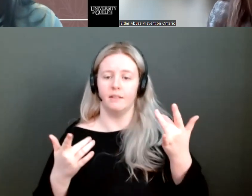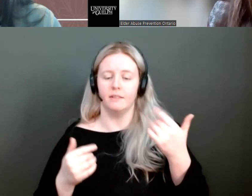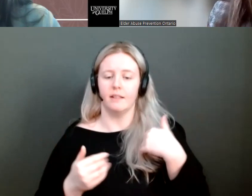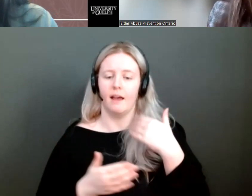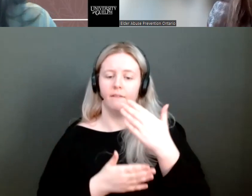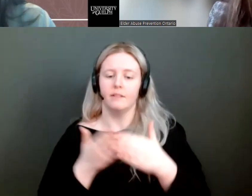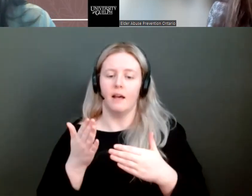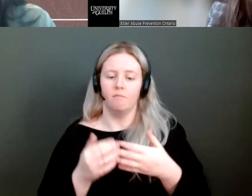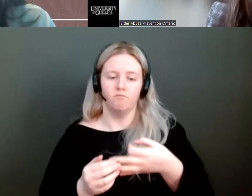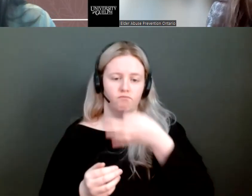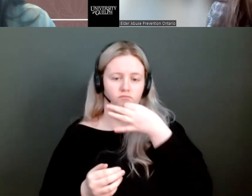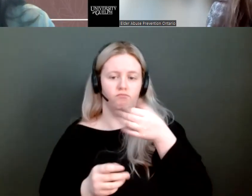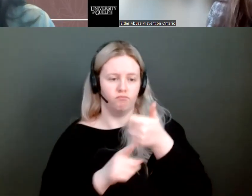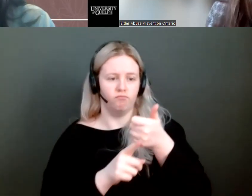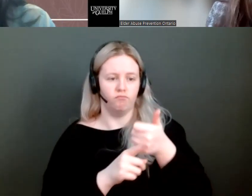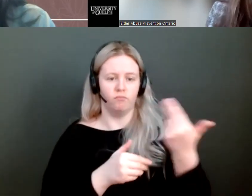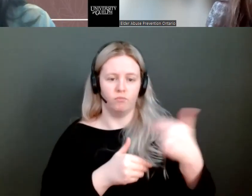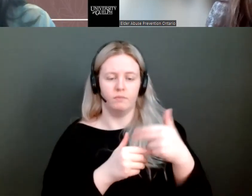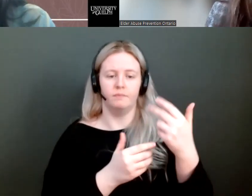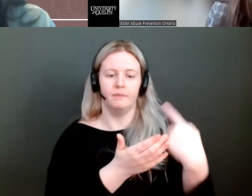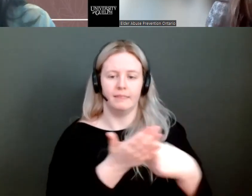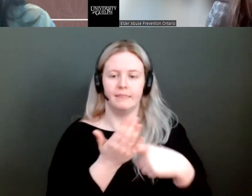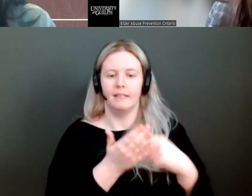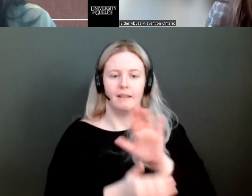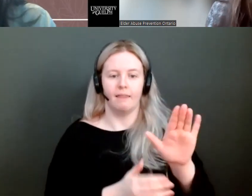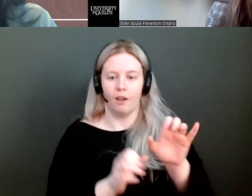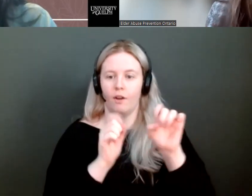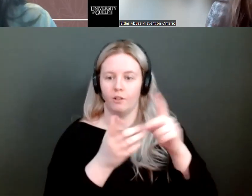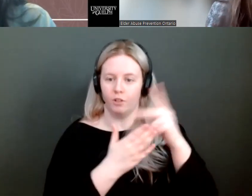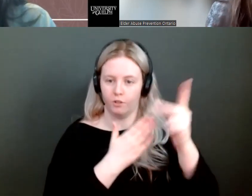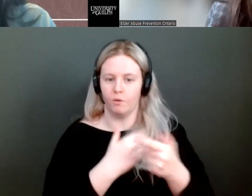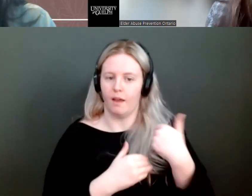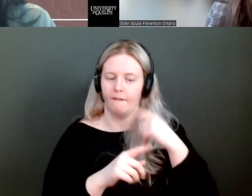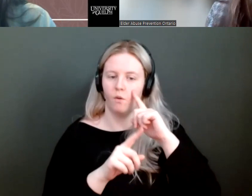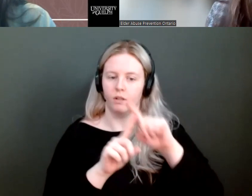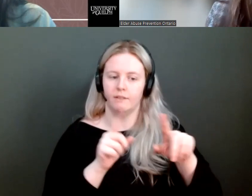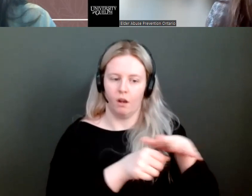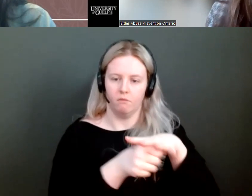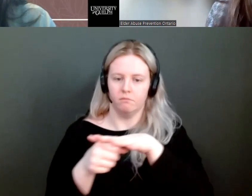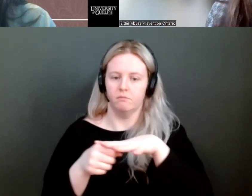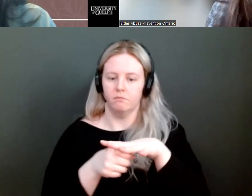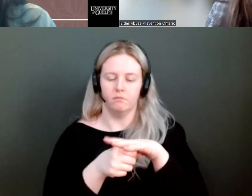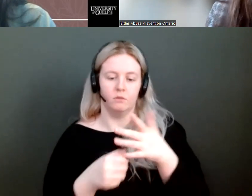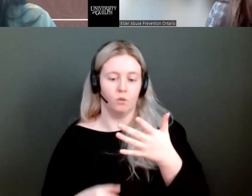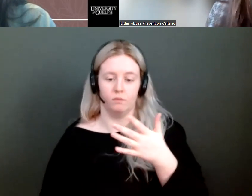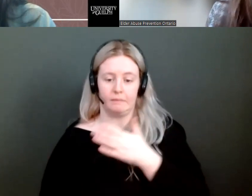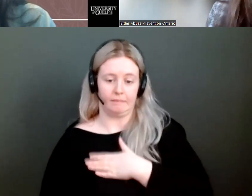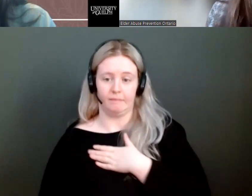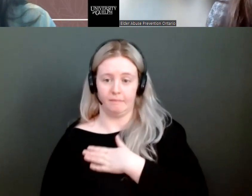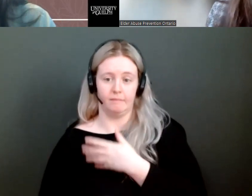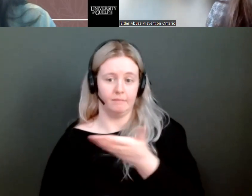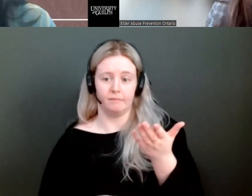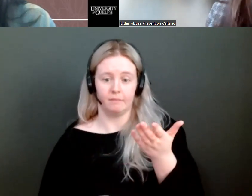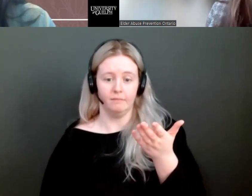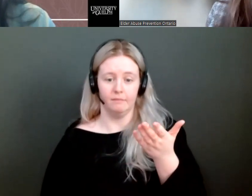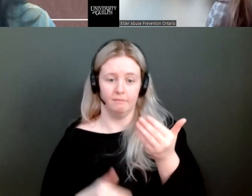experts that are joining us talking about some of the educational programs that they have for different sectors. So please, tune in,